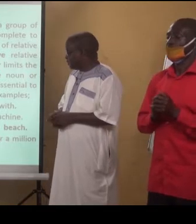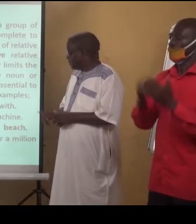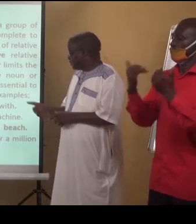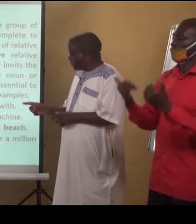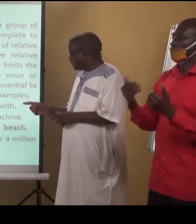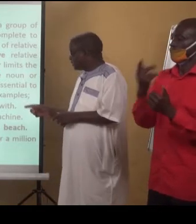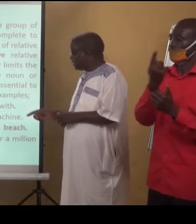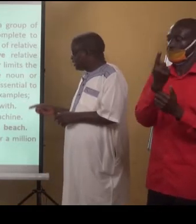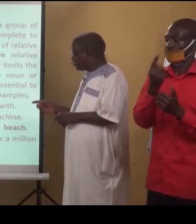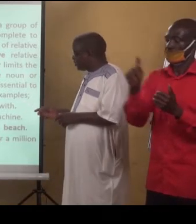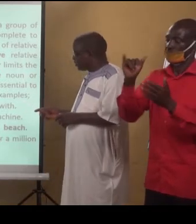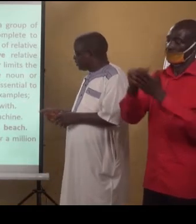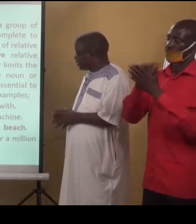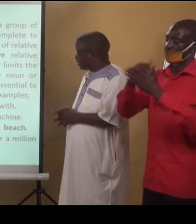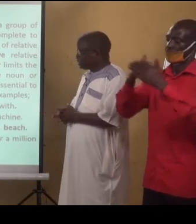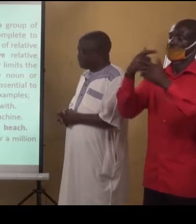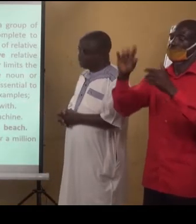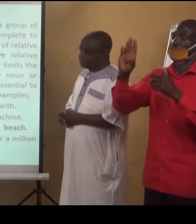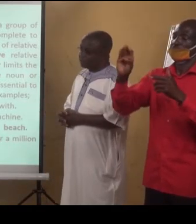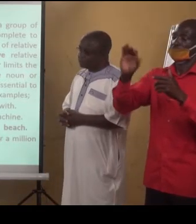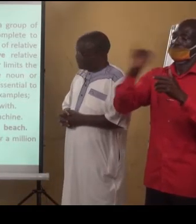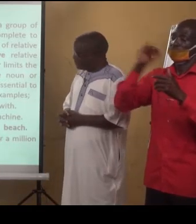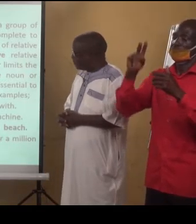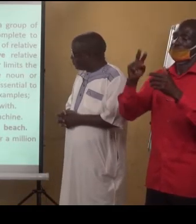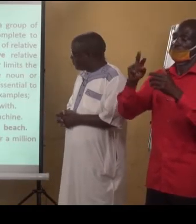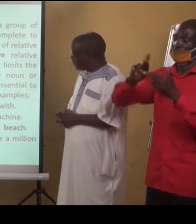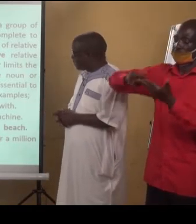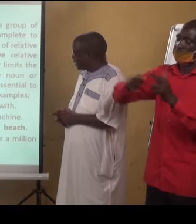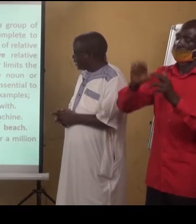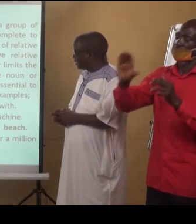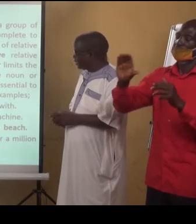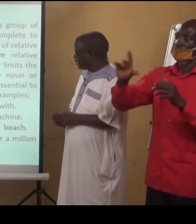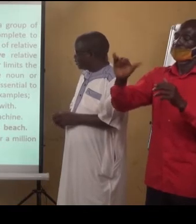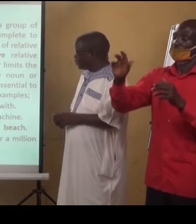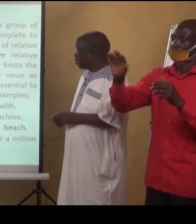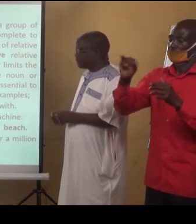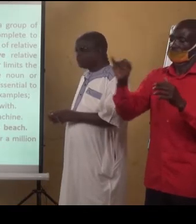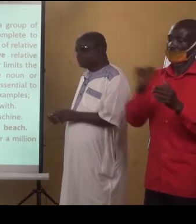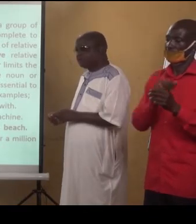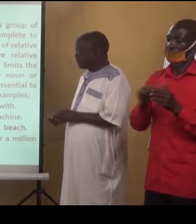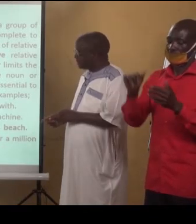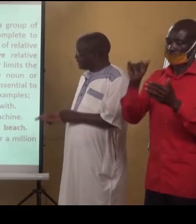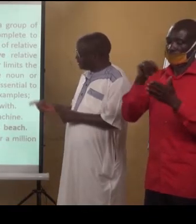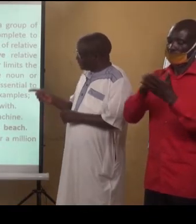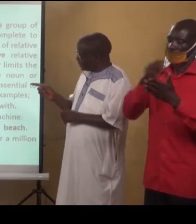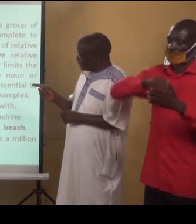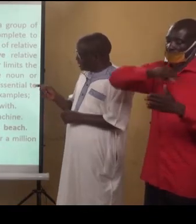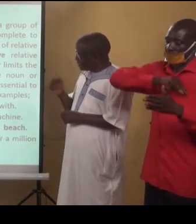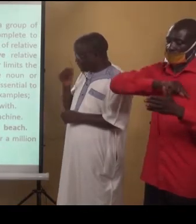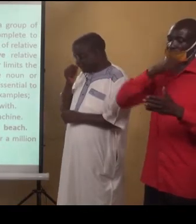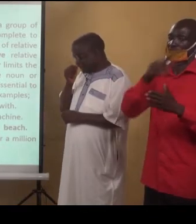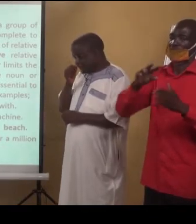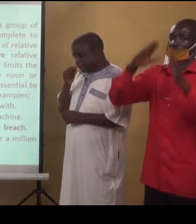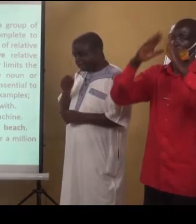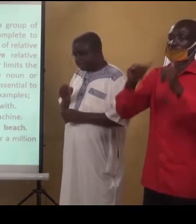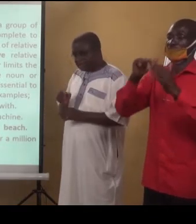Now, that is near the beach is our relative clause there, and what it qualifies is the house